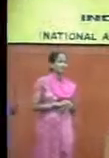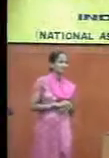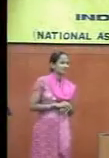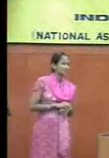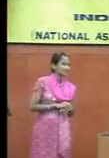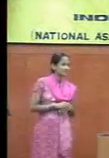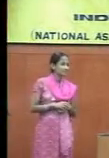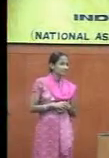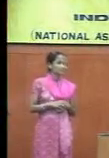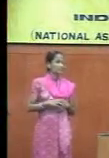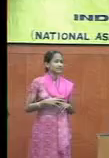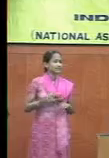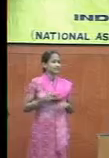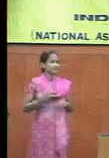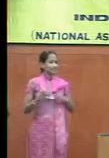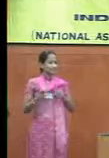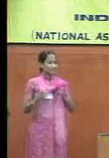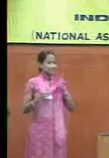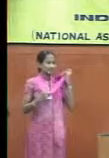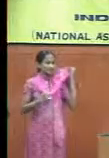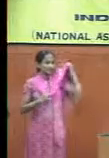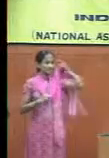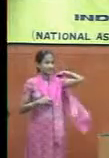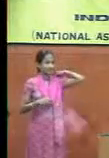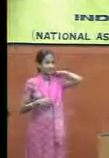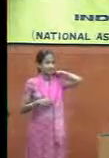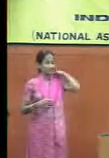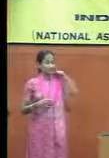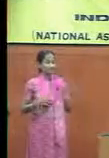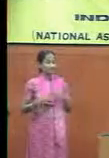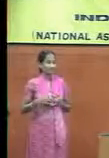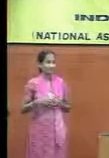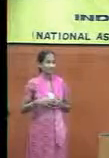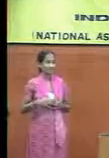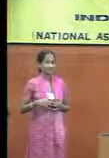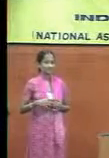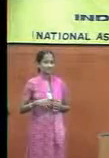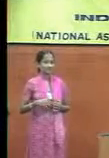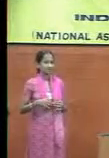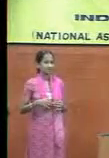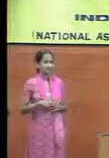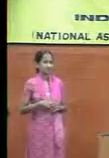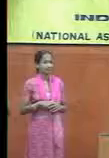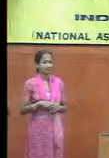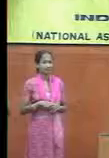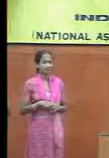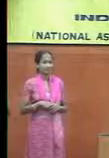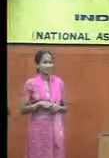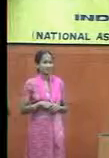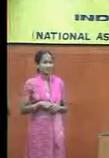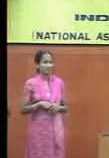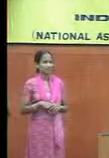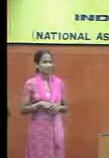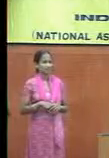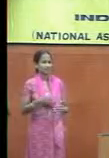Can I, or should I leave it for somebody else from the sector? Mine is regarding the